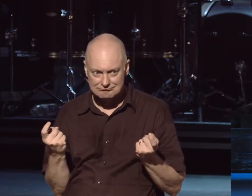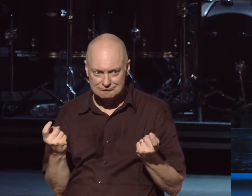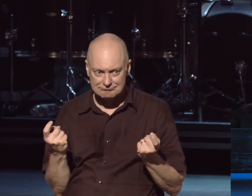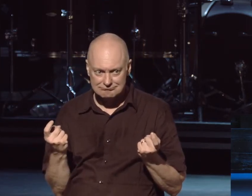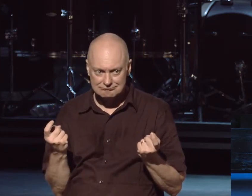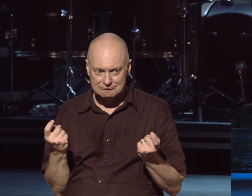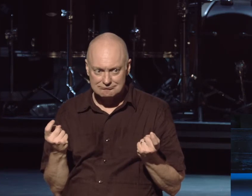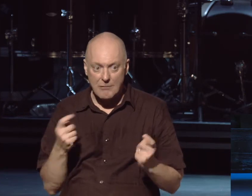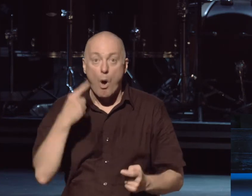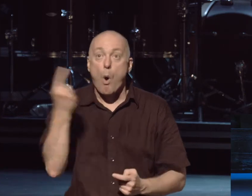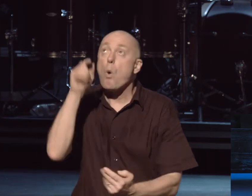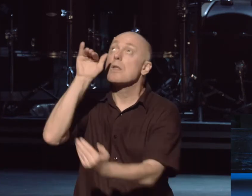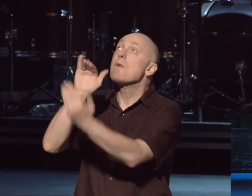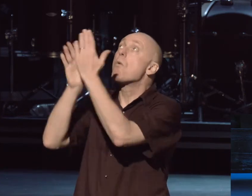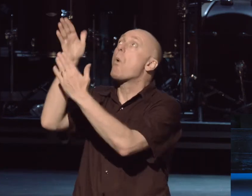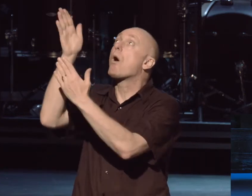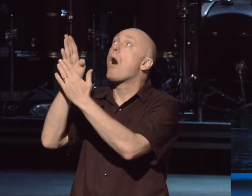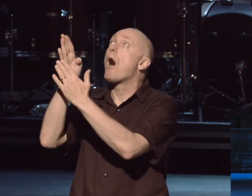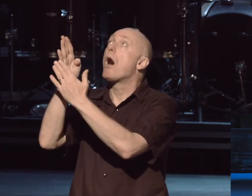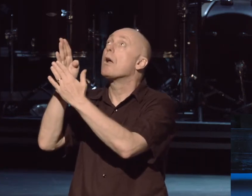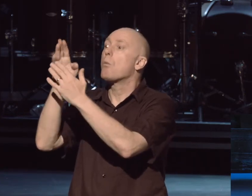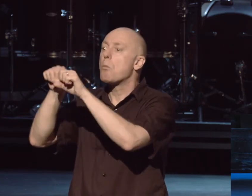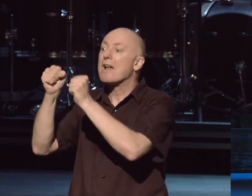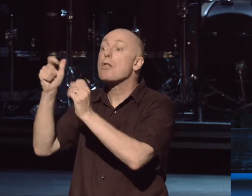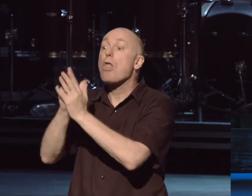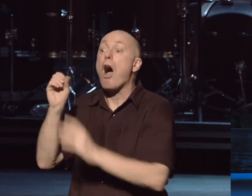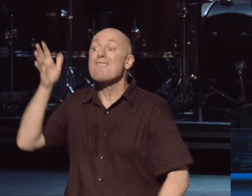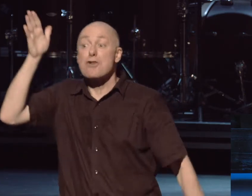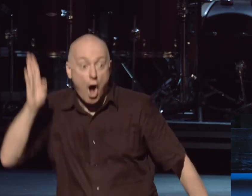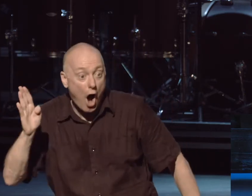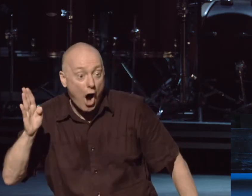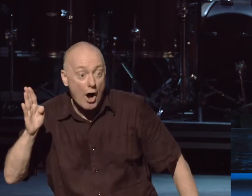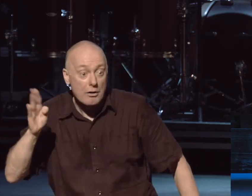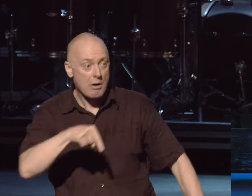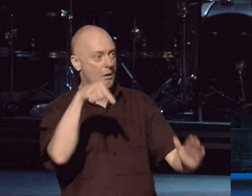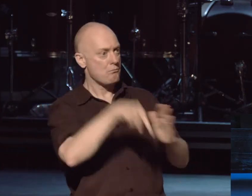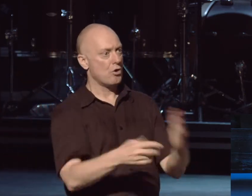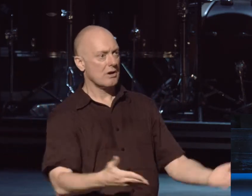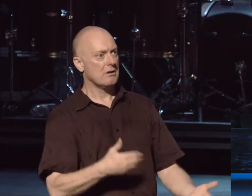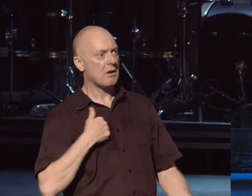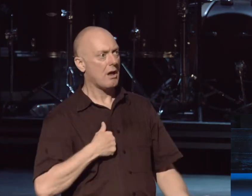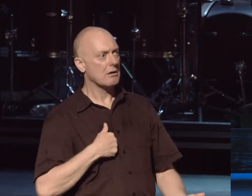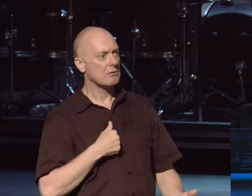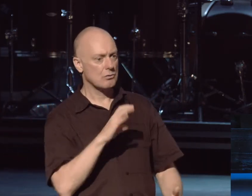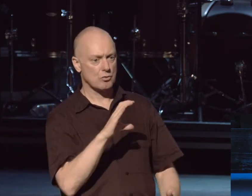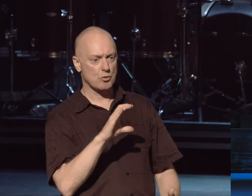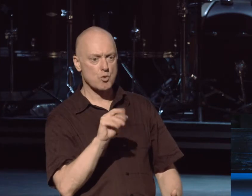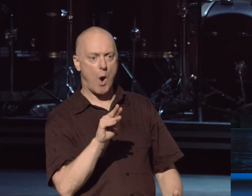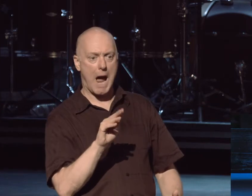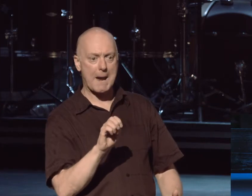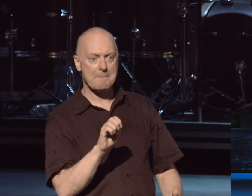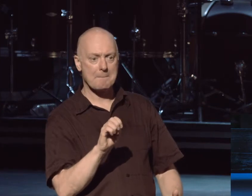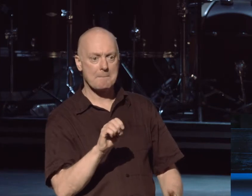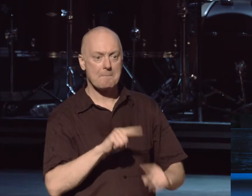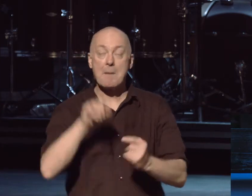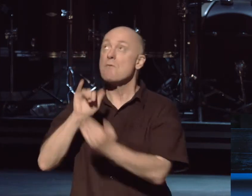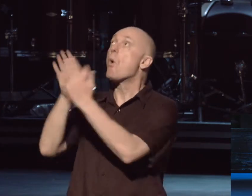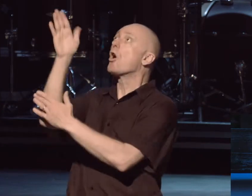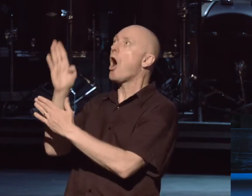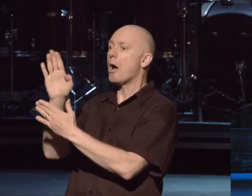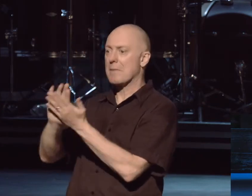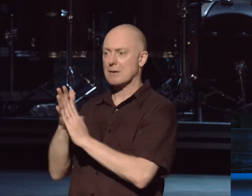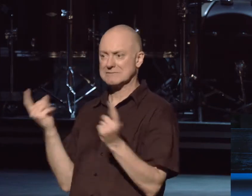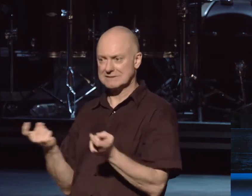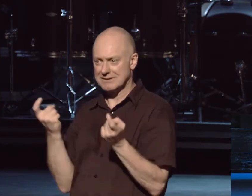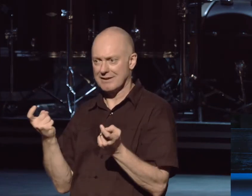Because only before God is it breaking the law of God. Murder in our land is a crime. Only before God does it become a sin. And